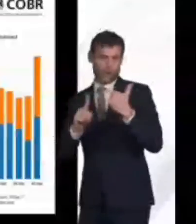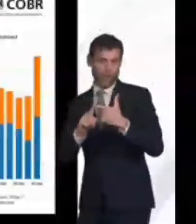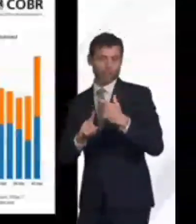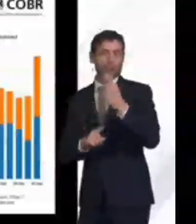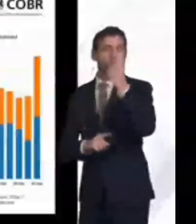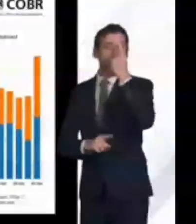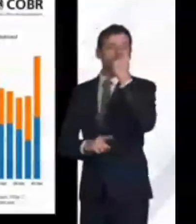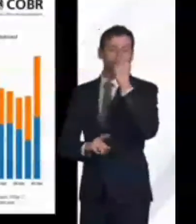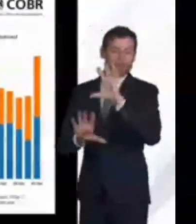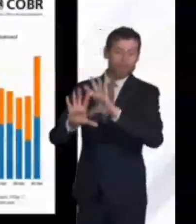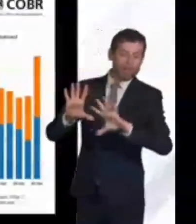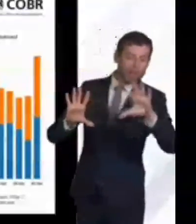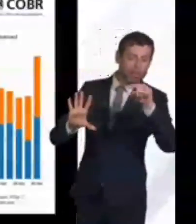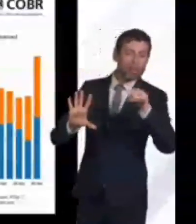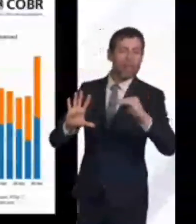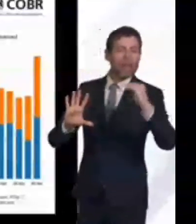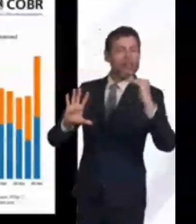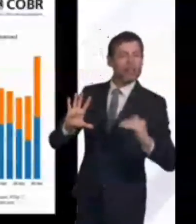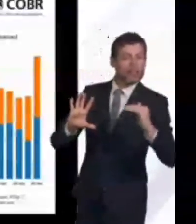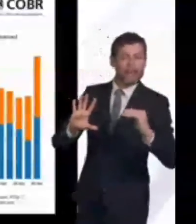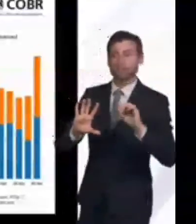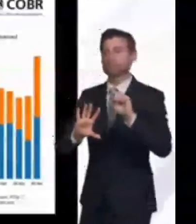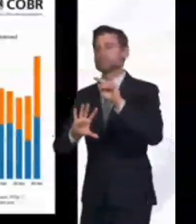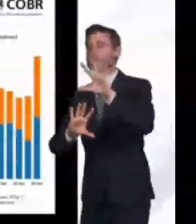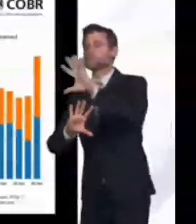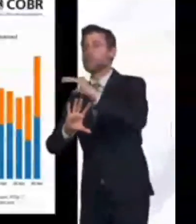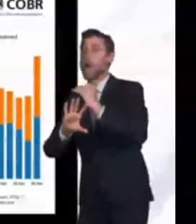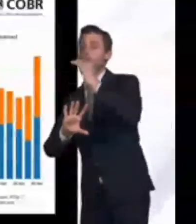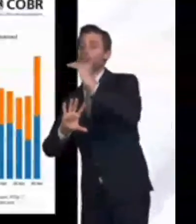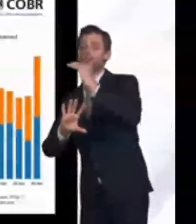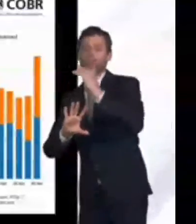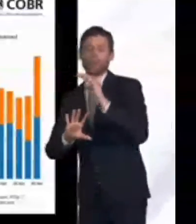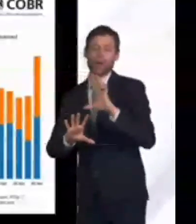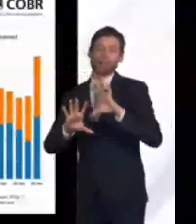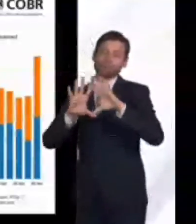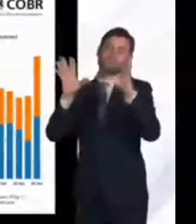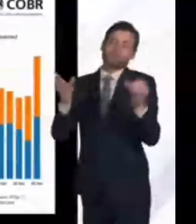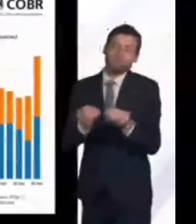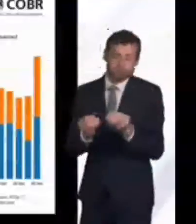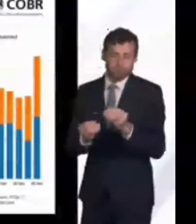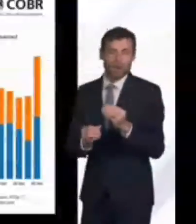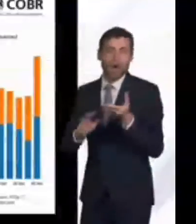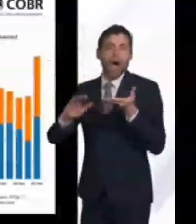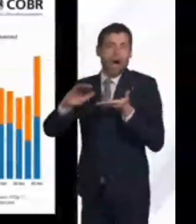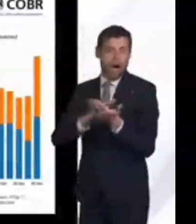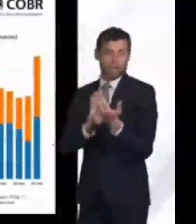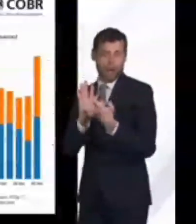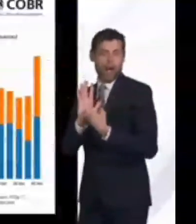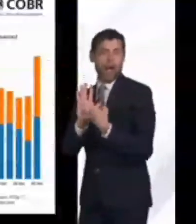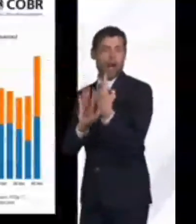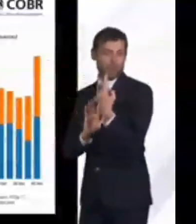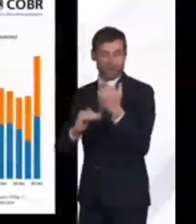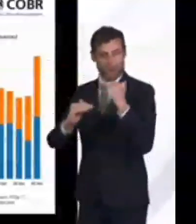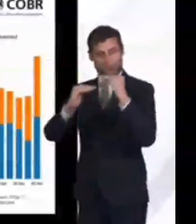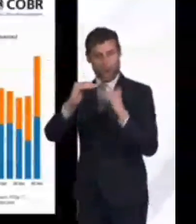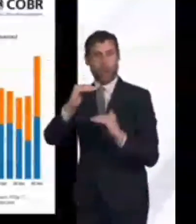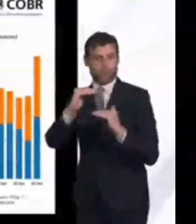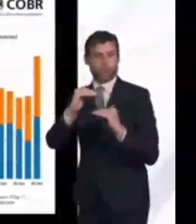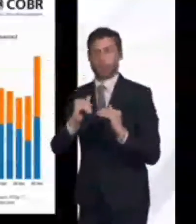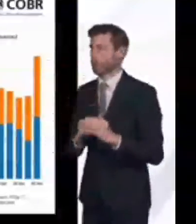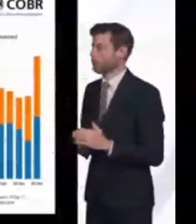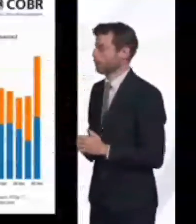some places, a little higher in others, but it's below 1 across the country. This shows the number of new cases, but as I've said